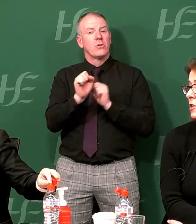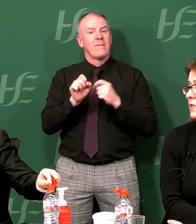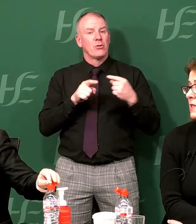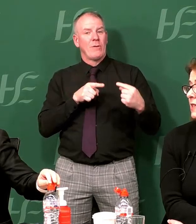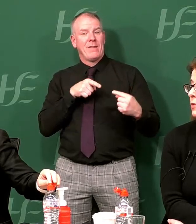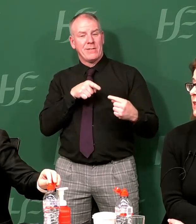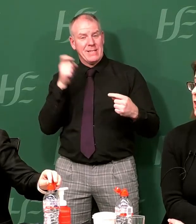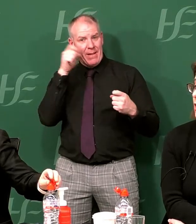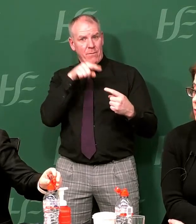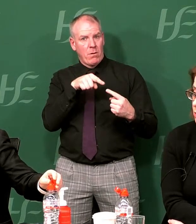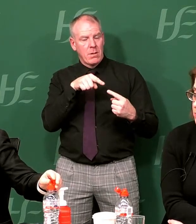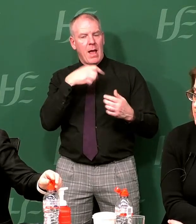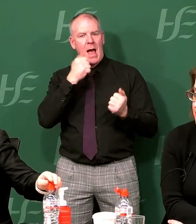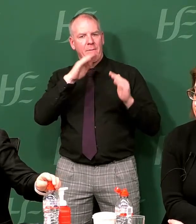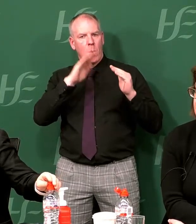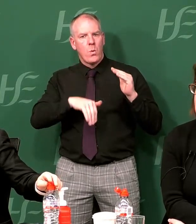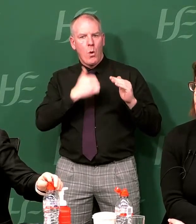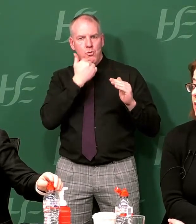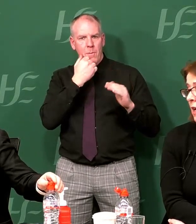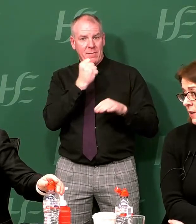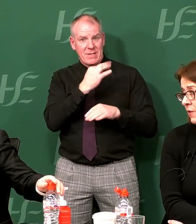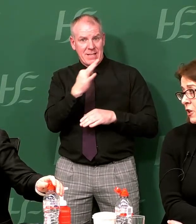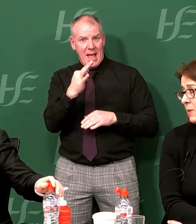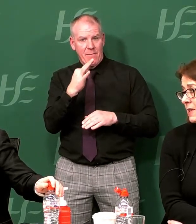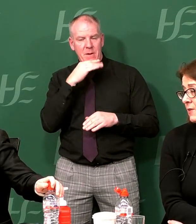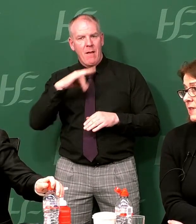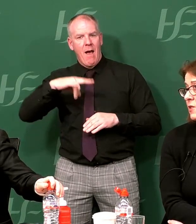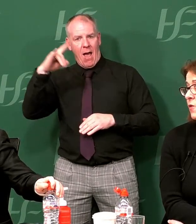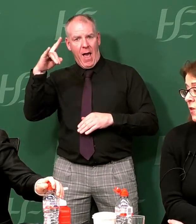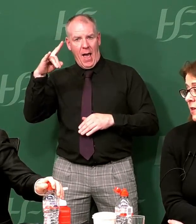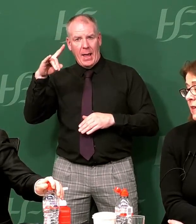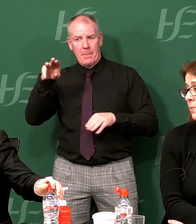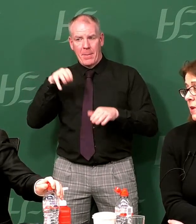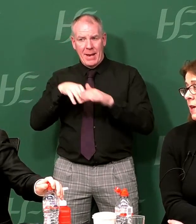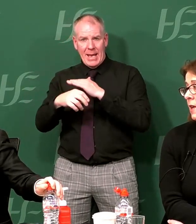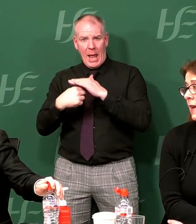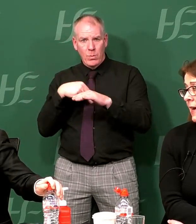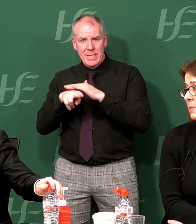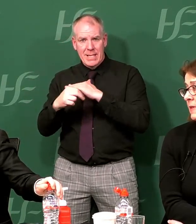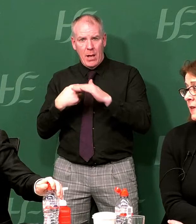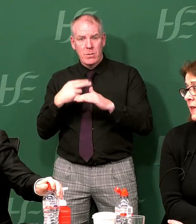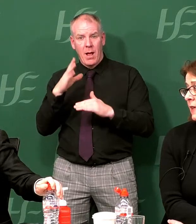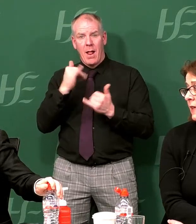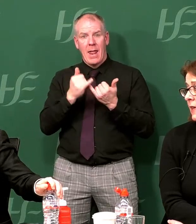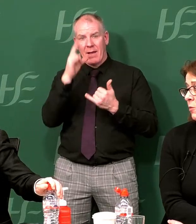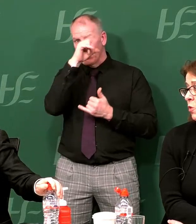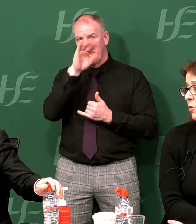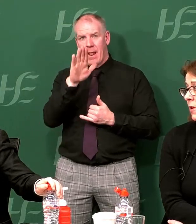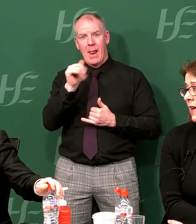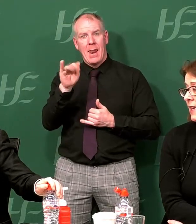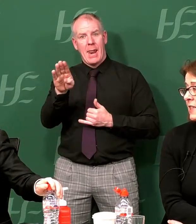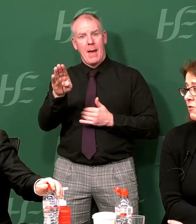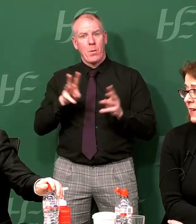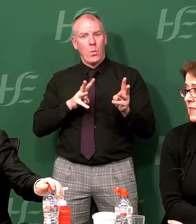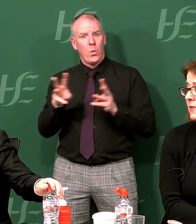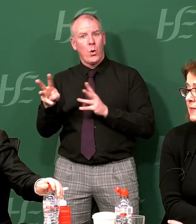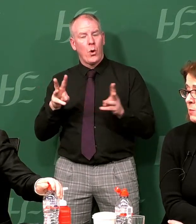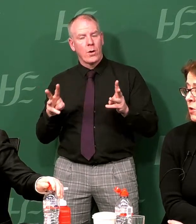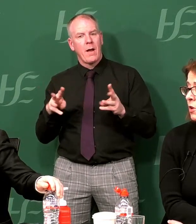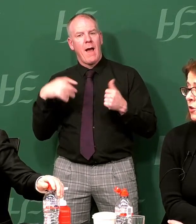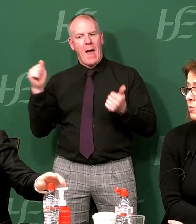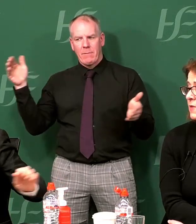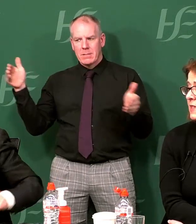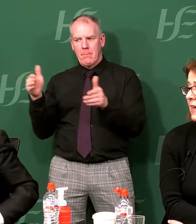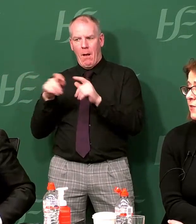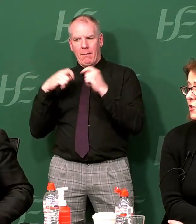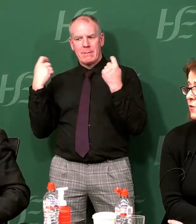types of services that would have a low number of staff with high volume activities. So, for example, labs, where we're reliant on a relatively